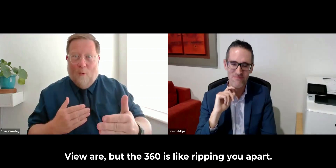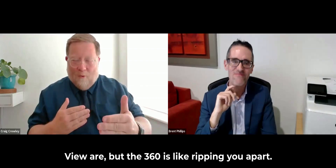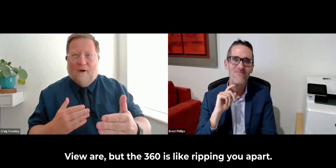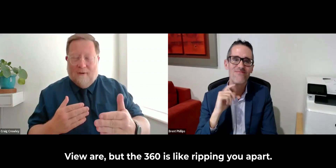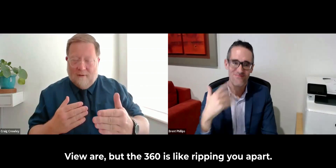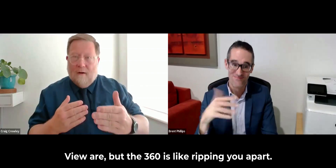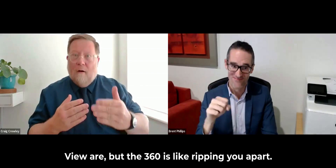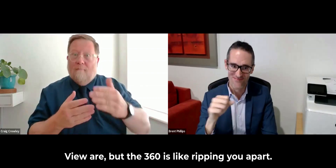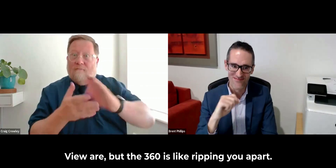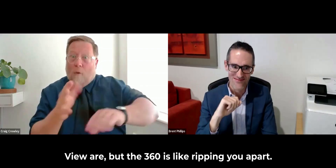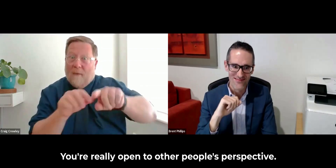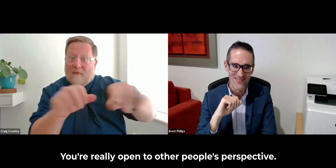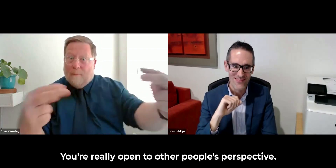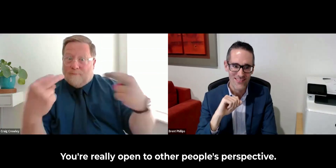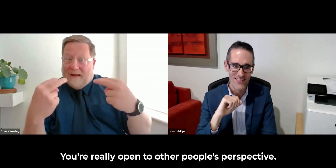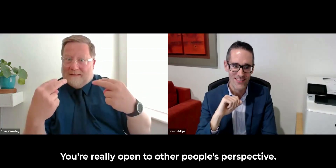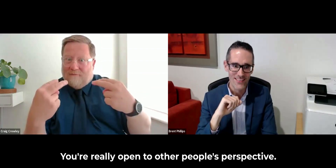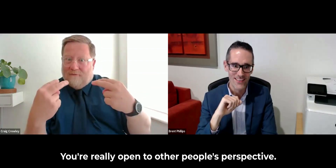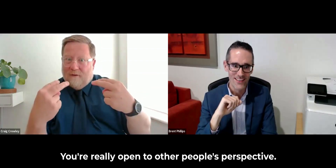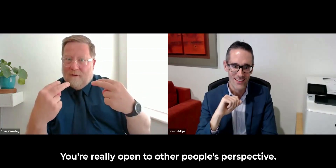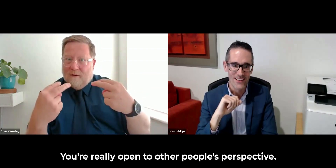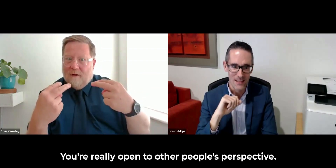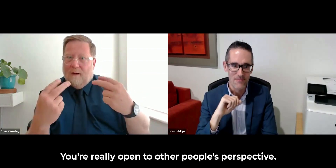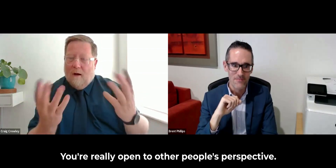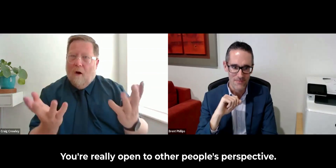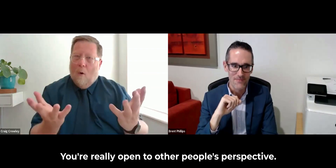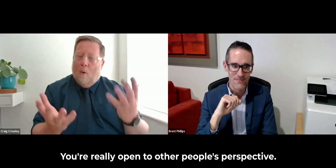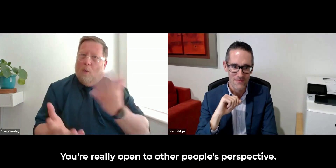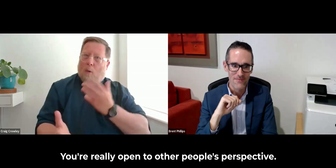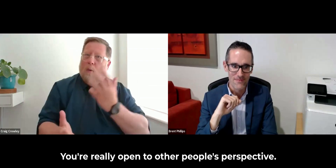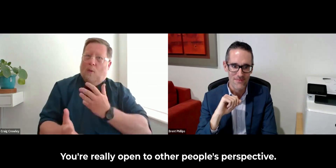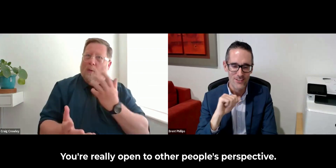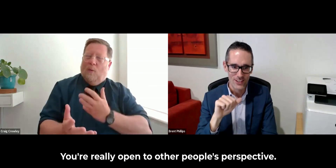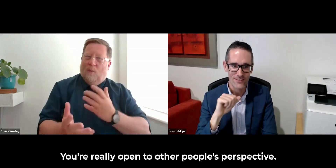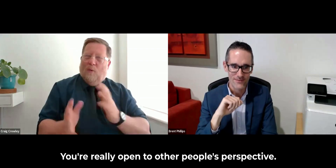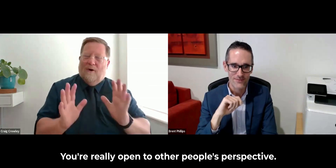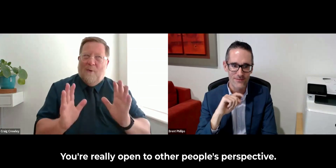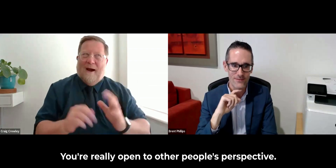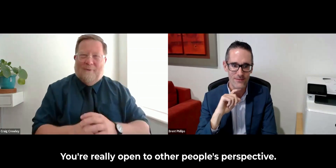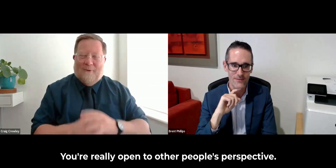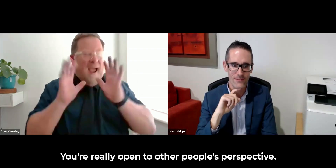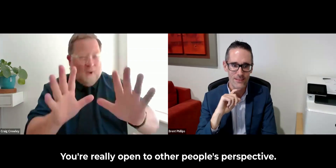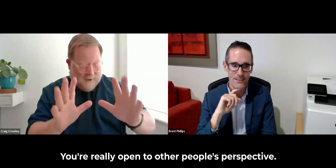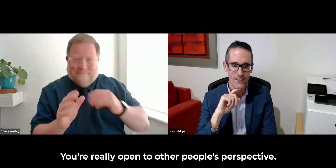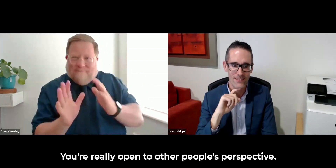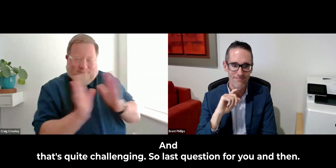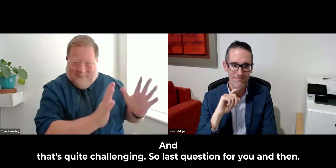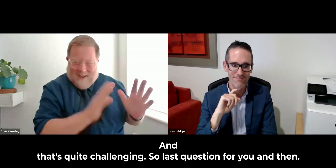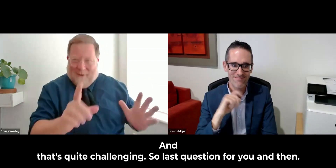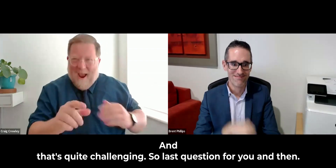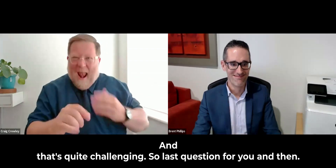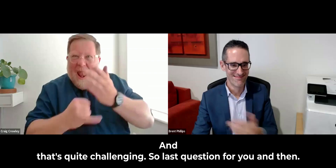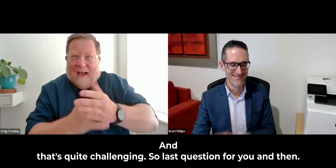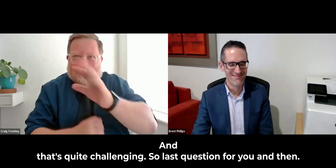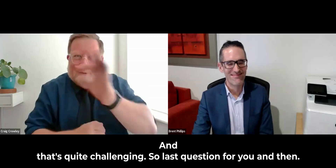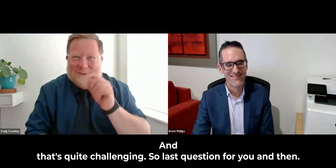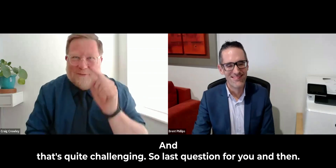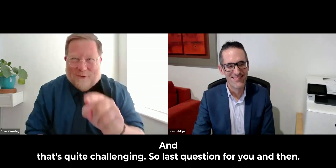you apart. You're really open to other people's perspective, and that's